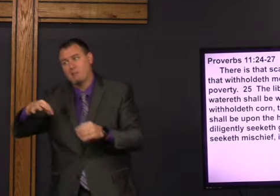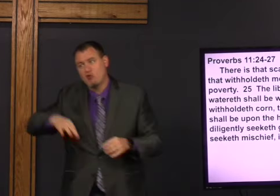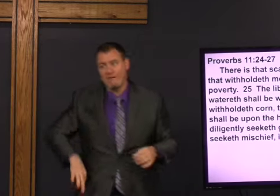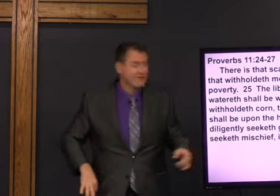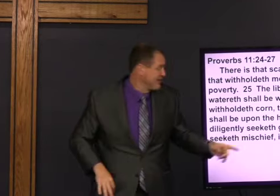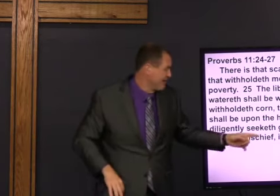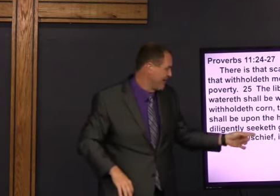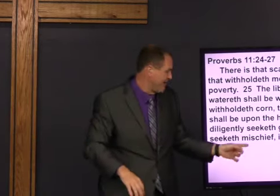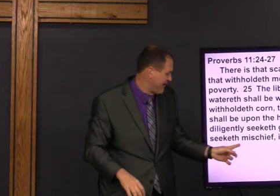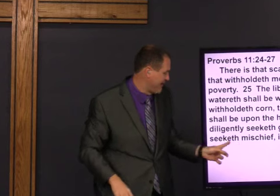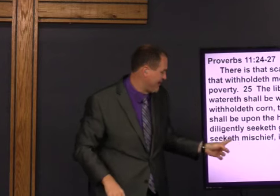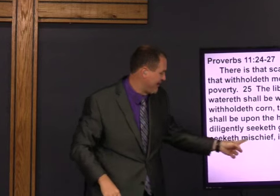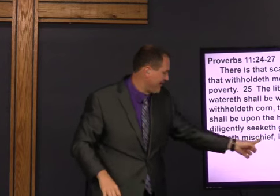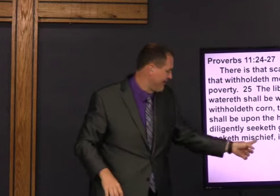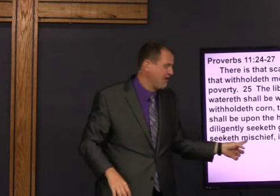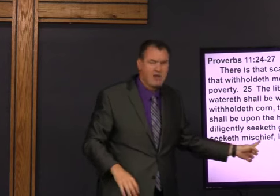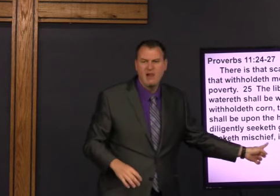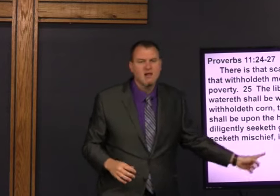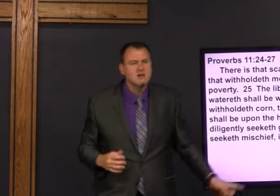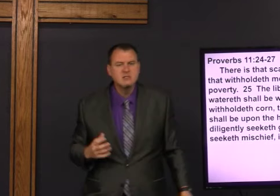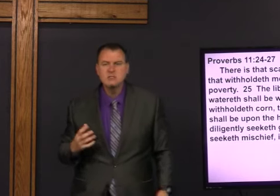And it's more about profit here.